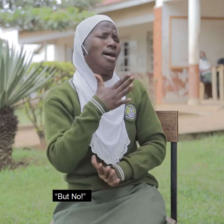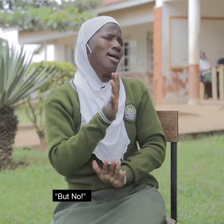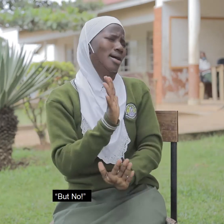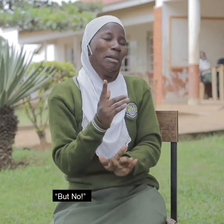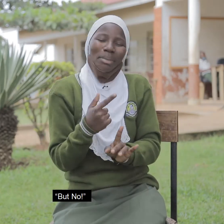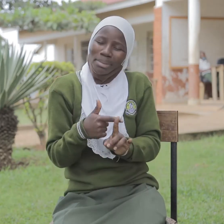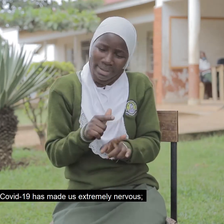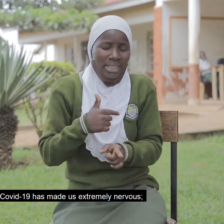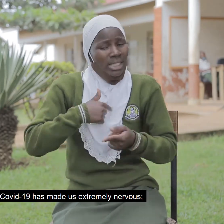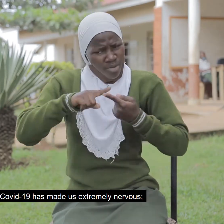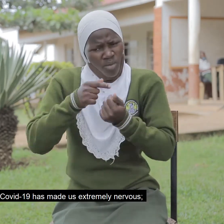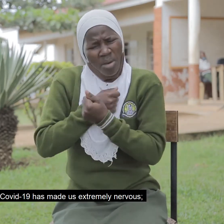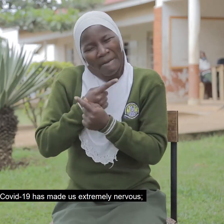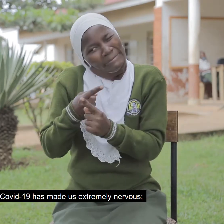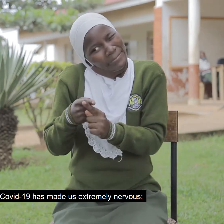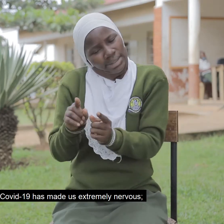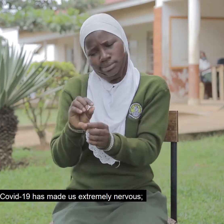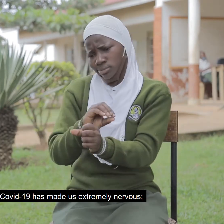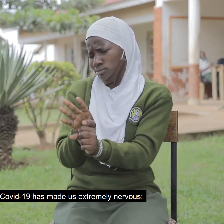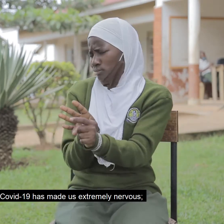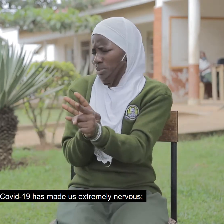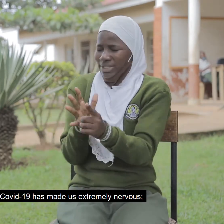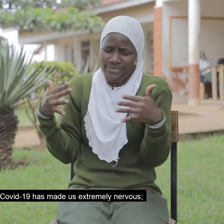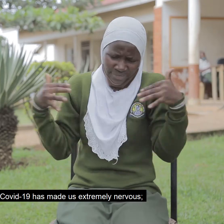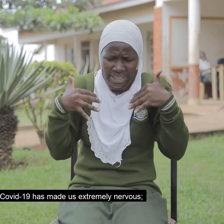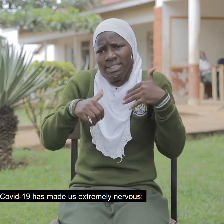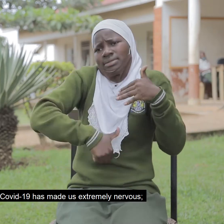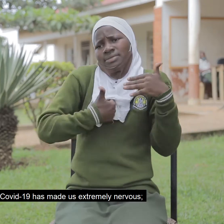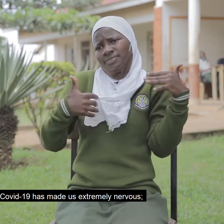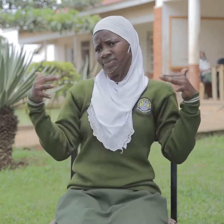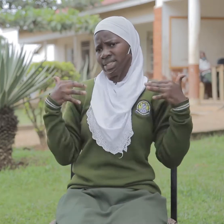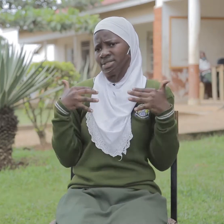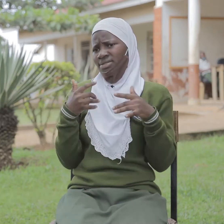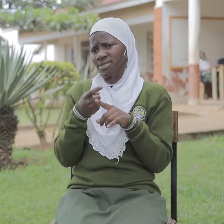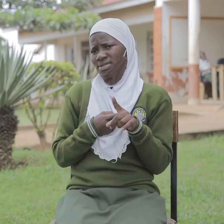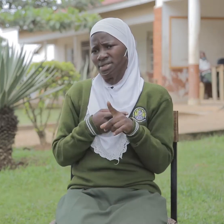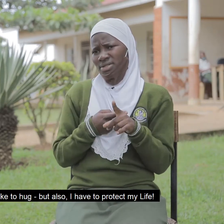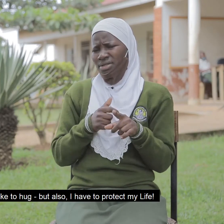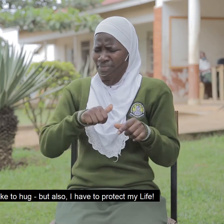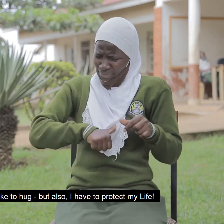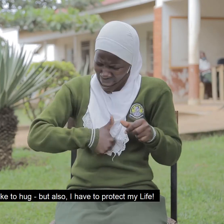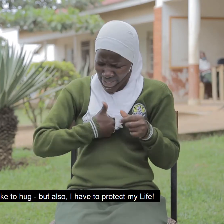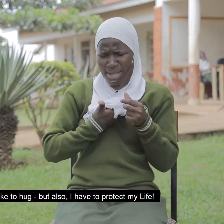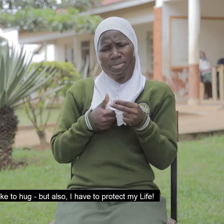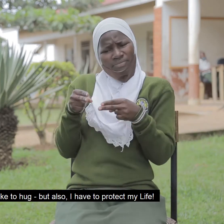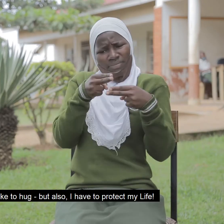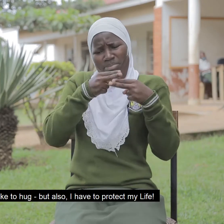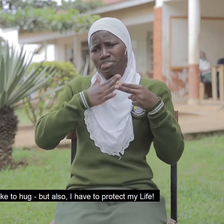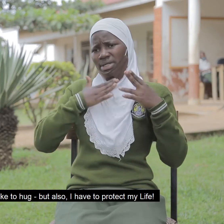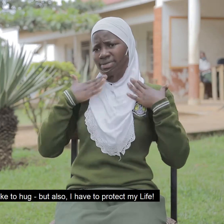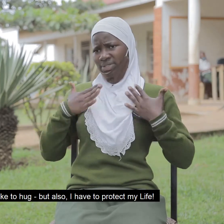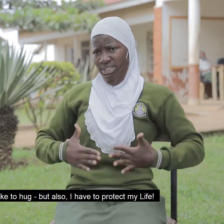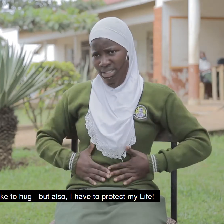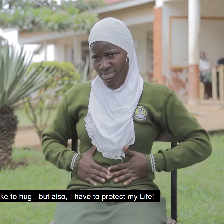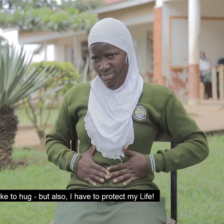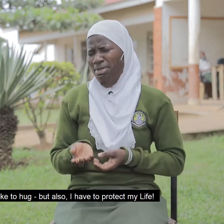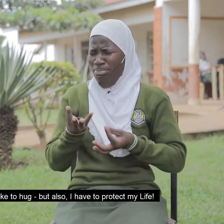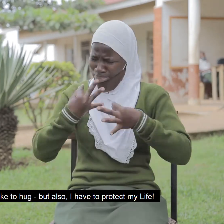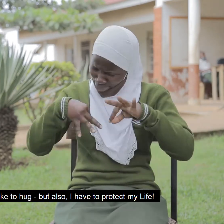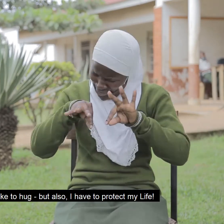no, COVID-19 has made us extremely nervous. I'd like to hug, but also I have to protect my life.